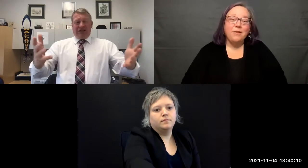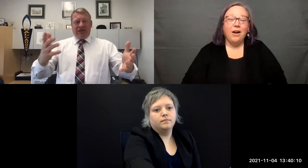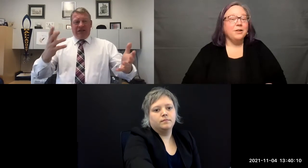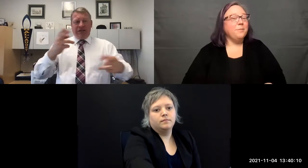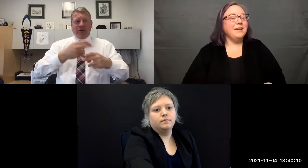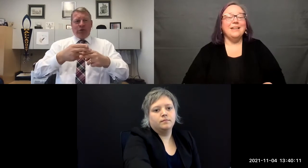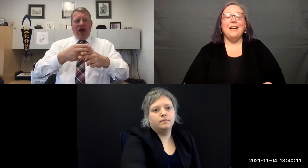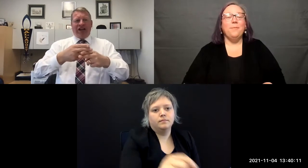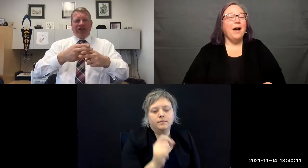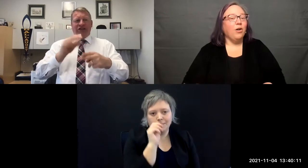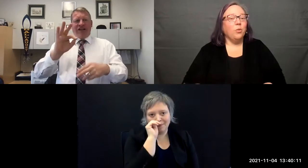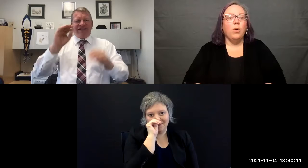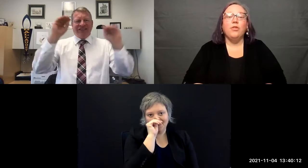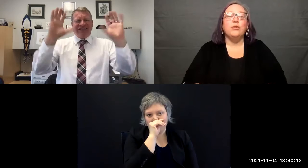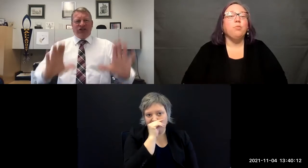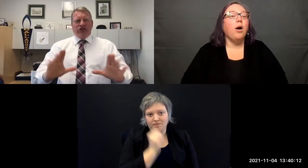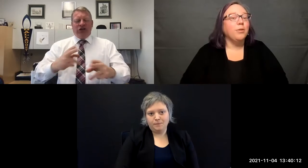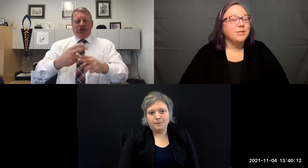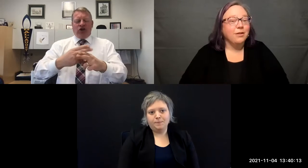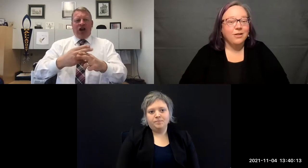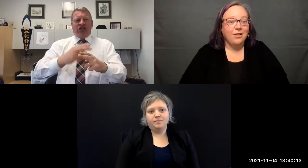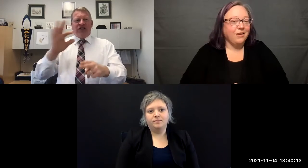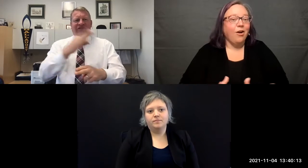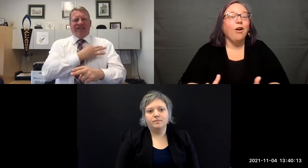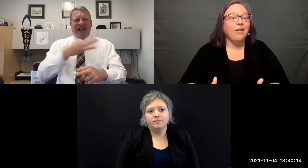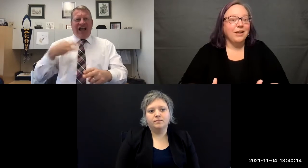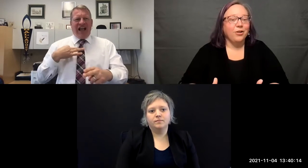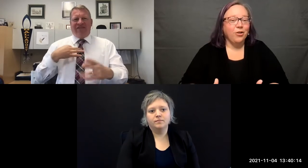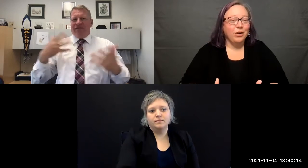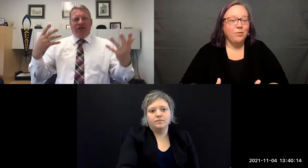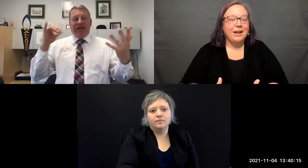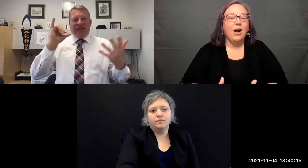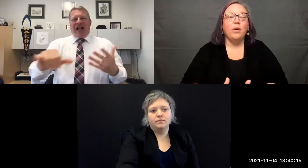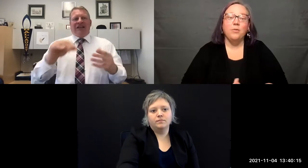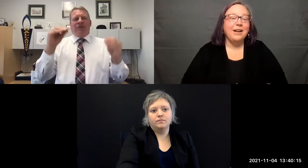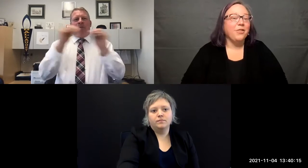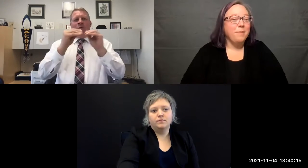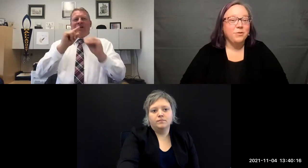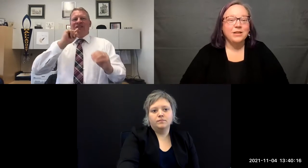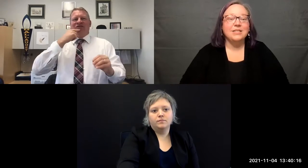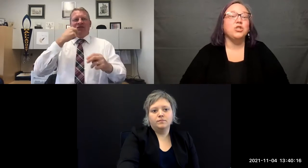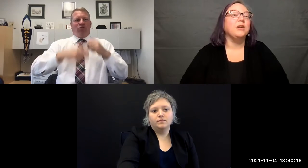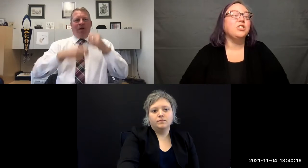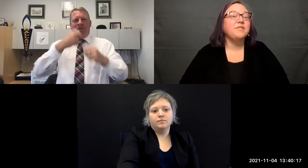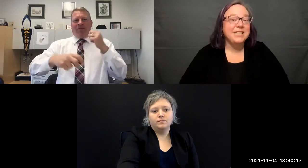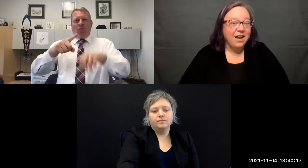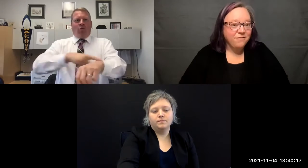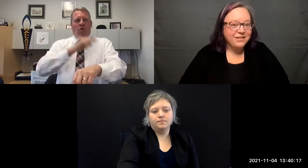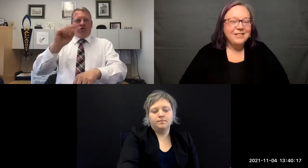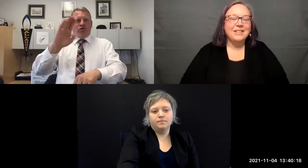gotten to me about what are those problems that are occurring right now. And right now, the main one is shortage of staff. That